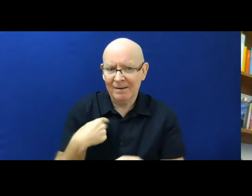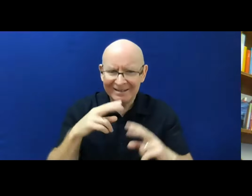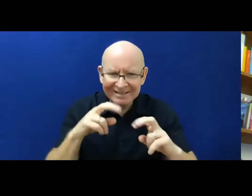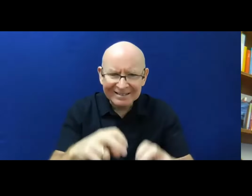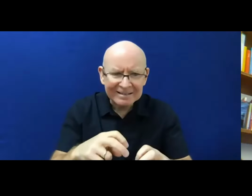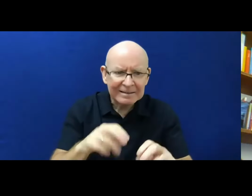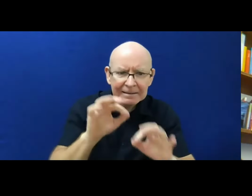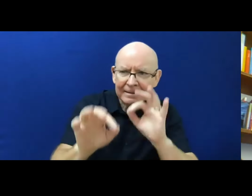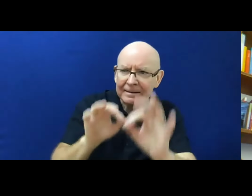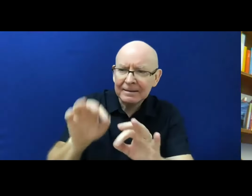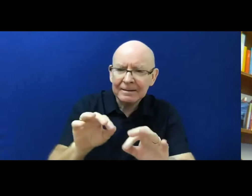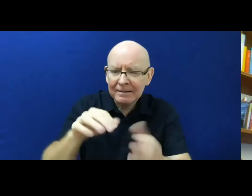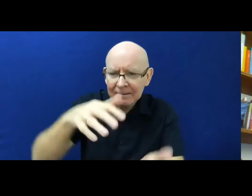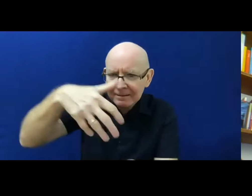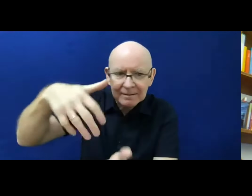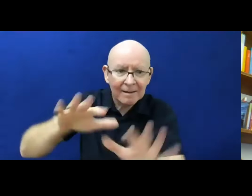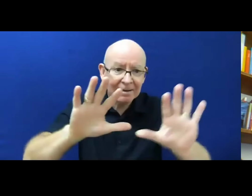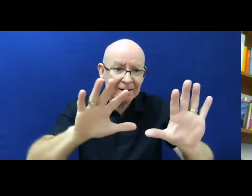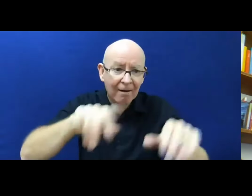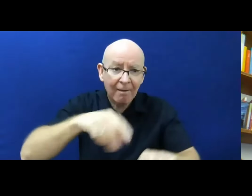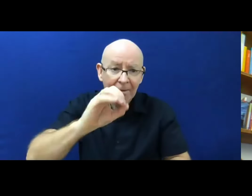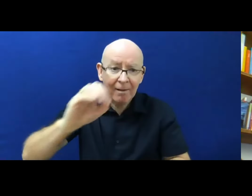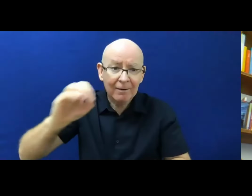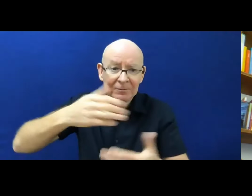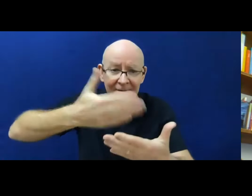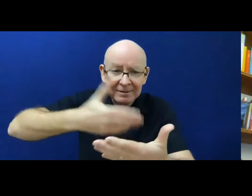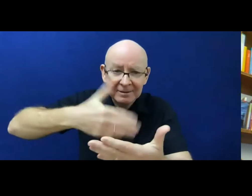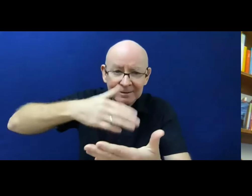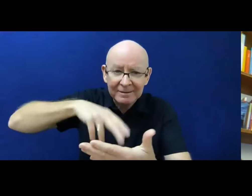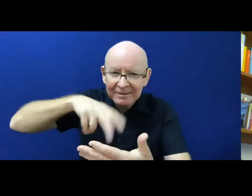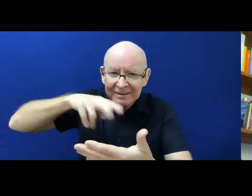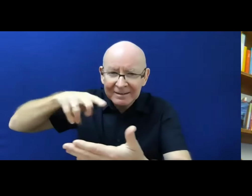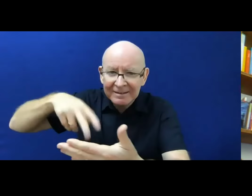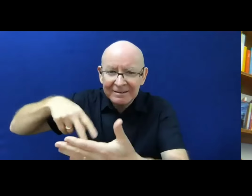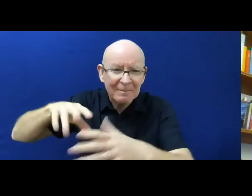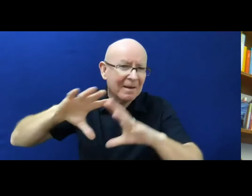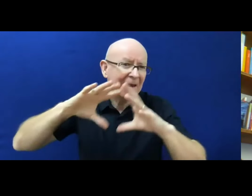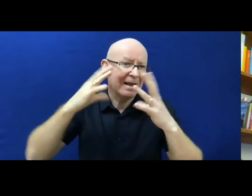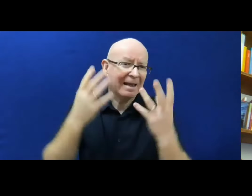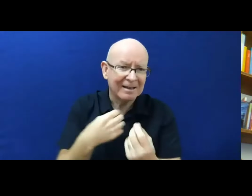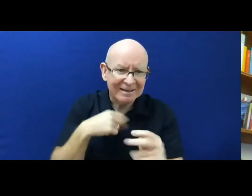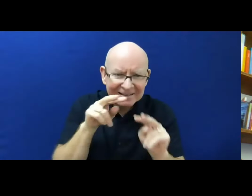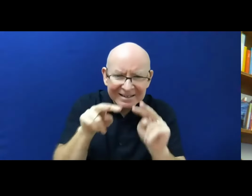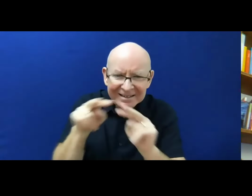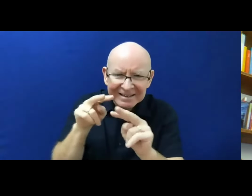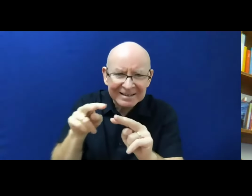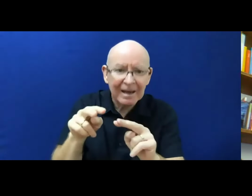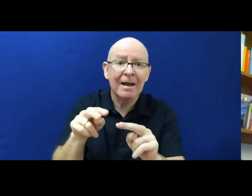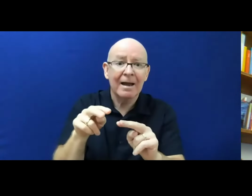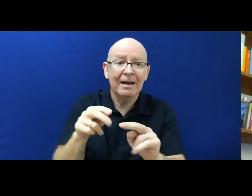the medical model of disability prevails, that disability is only dealt with in context